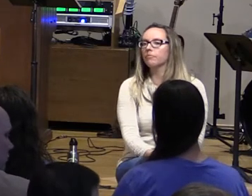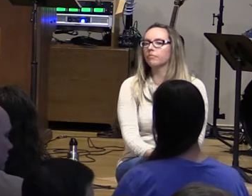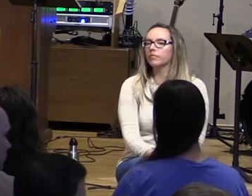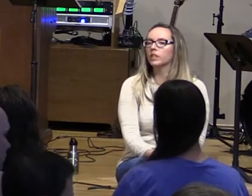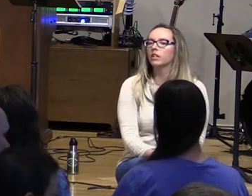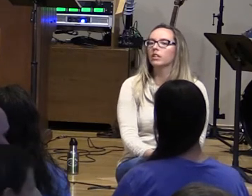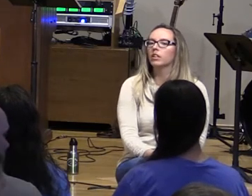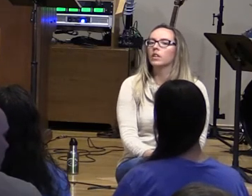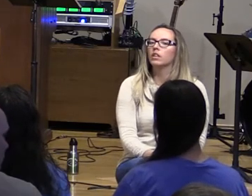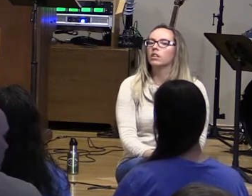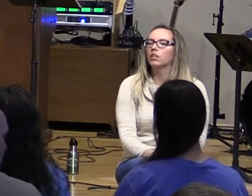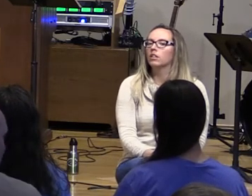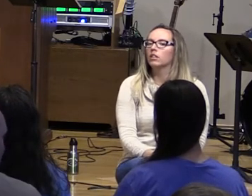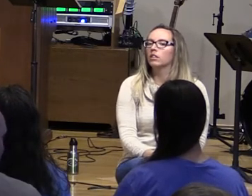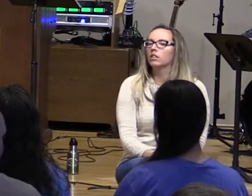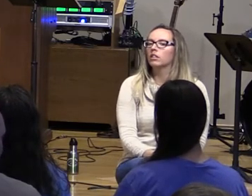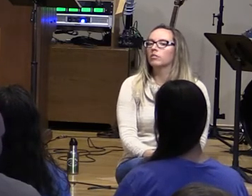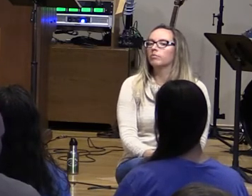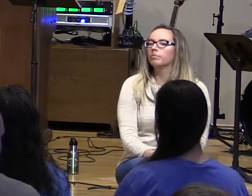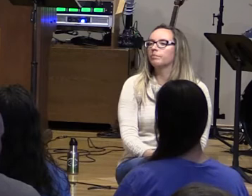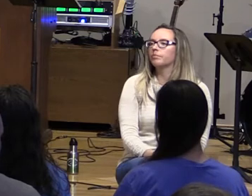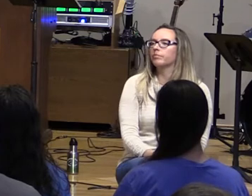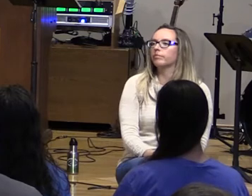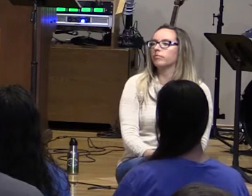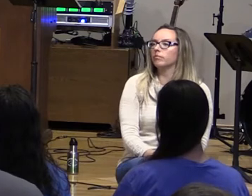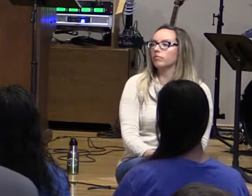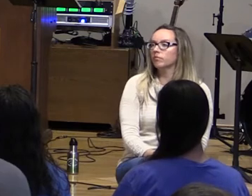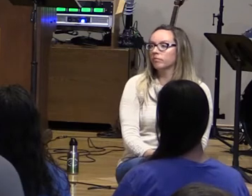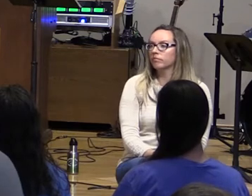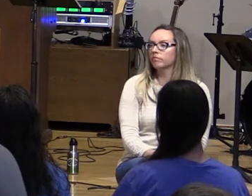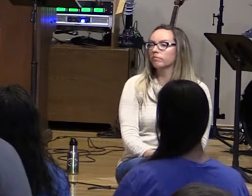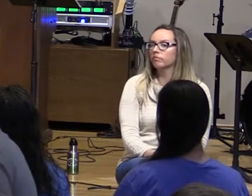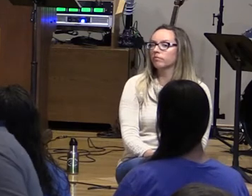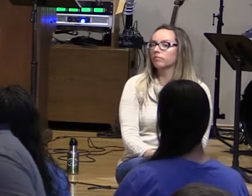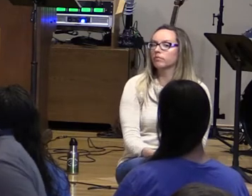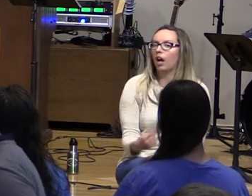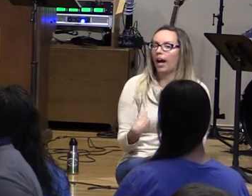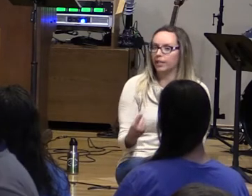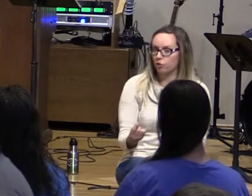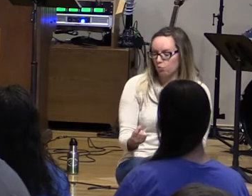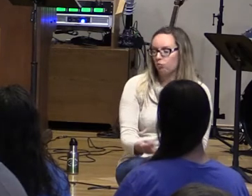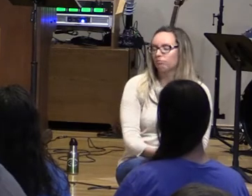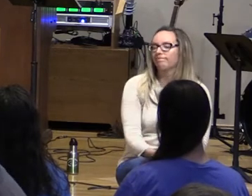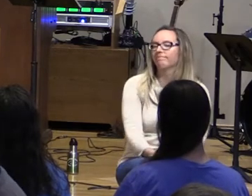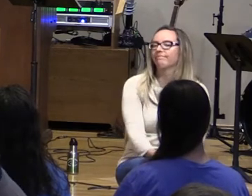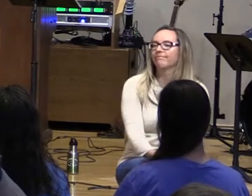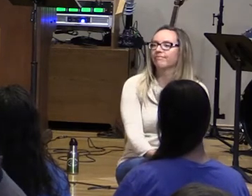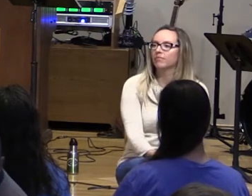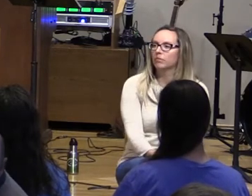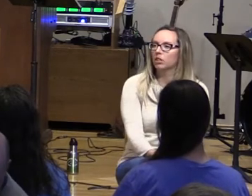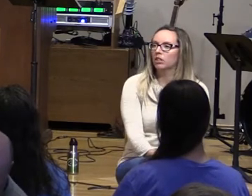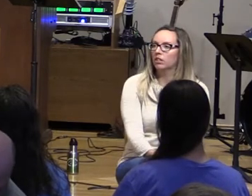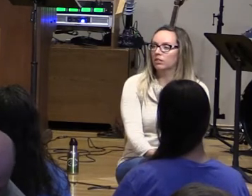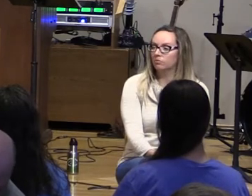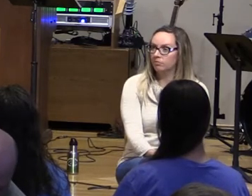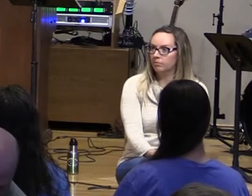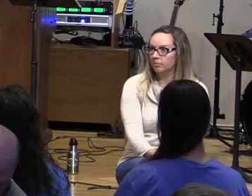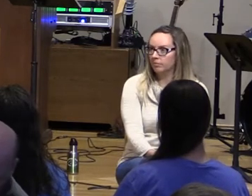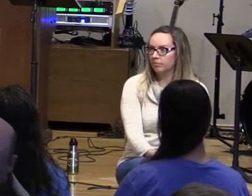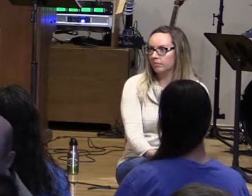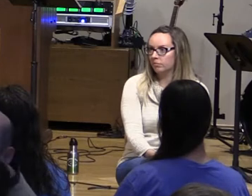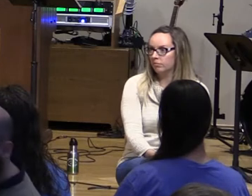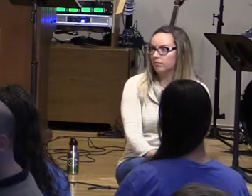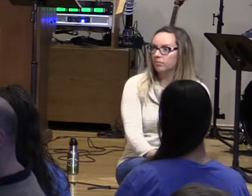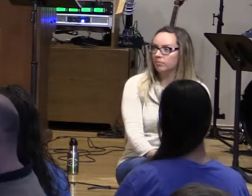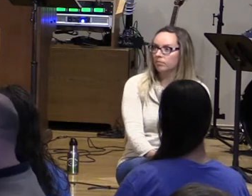the church, which Christ has opened to people of all ages, nations, and races? If so, I do. According to the grace given